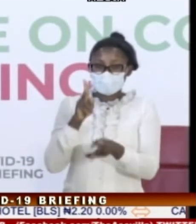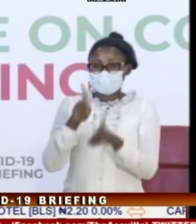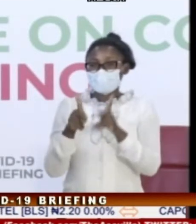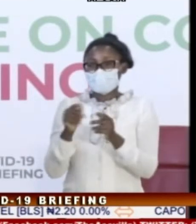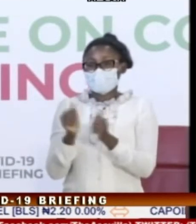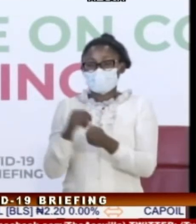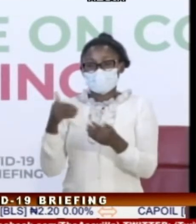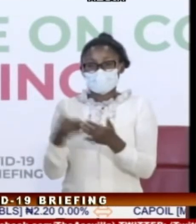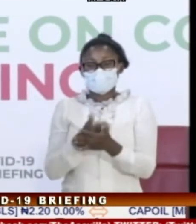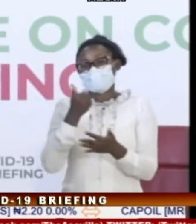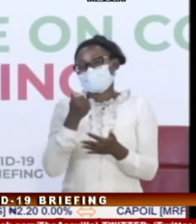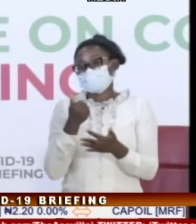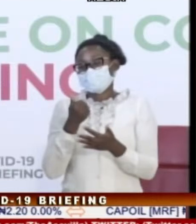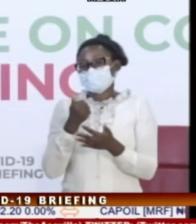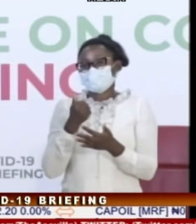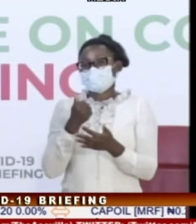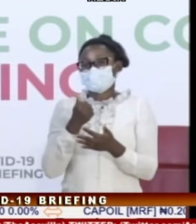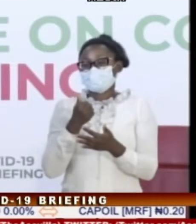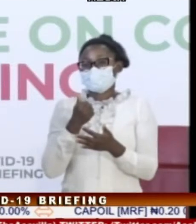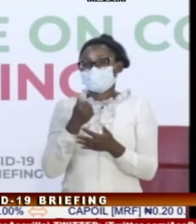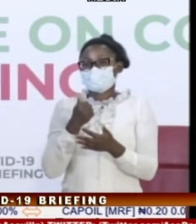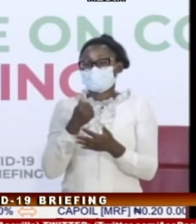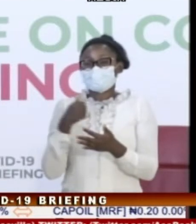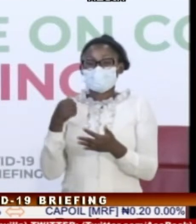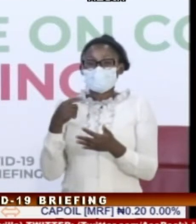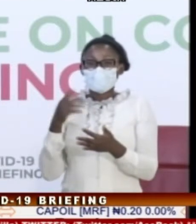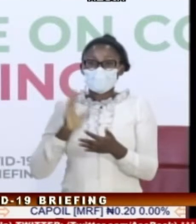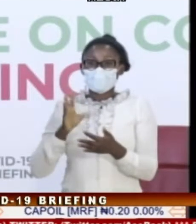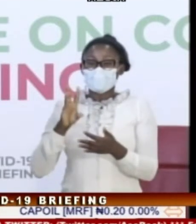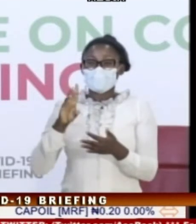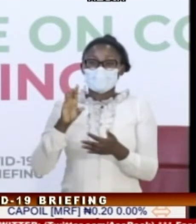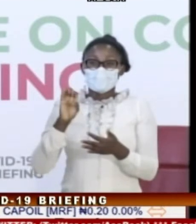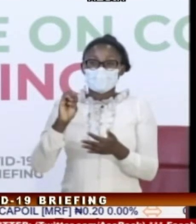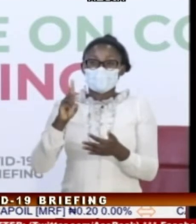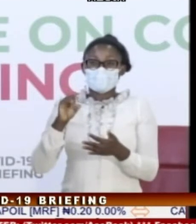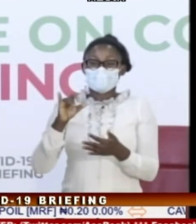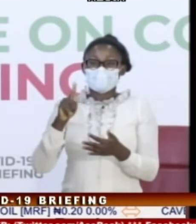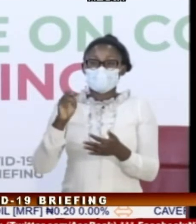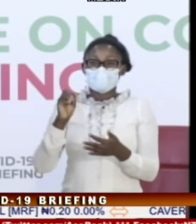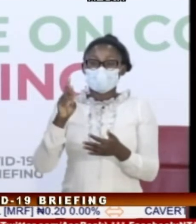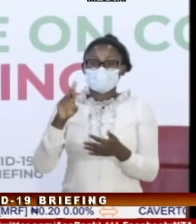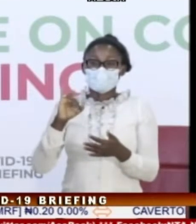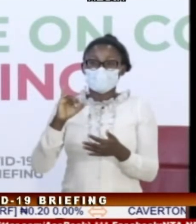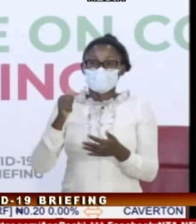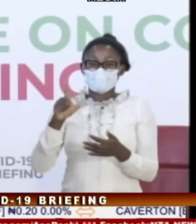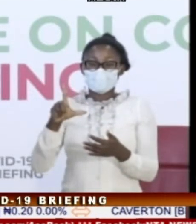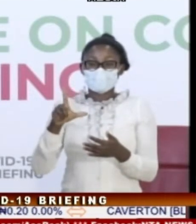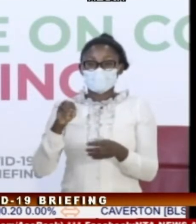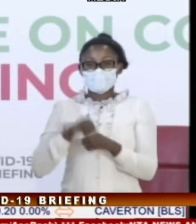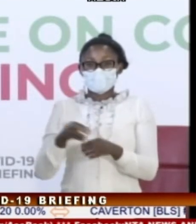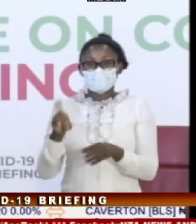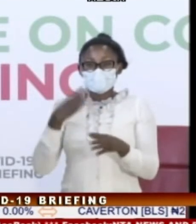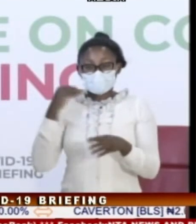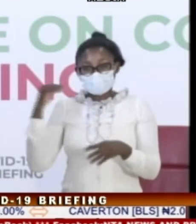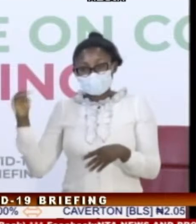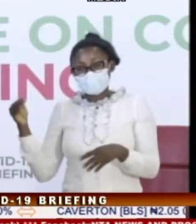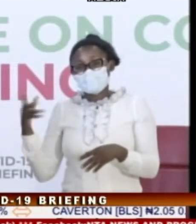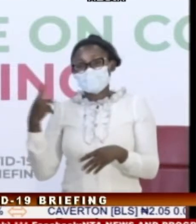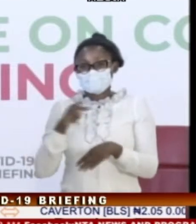people. In your editorials, in your commentaries, the